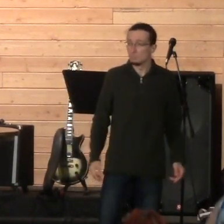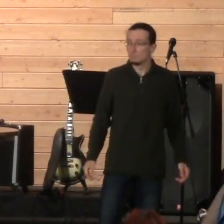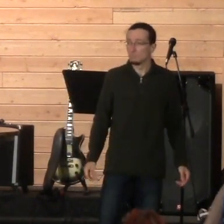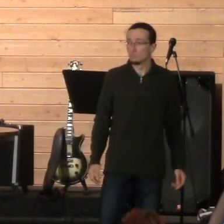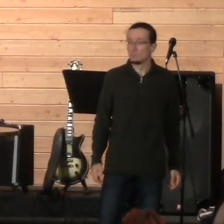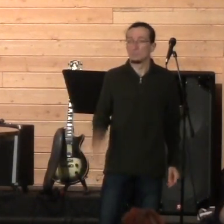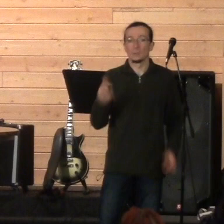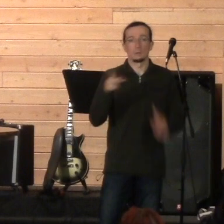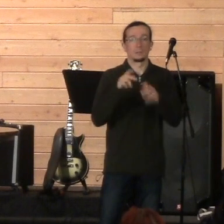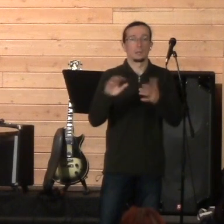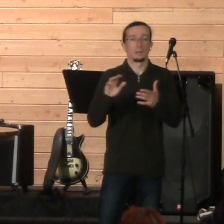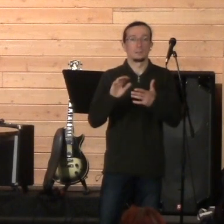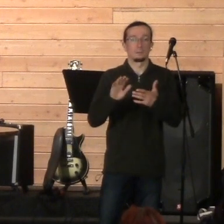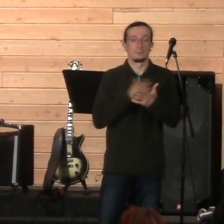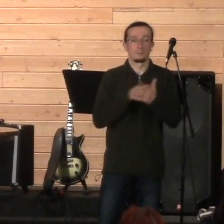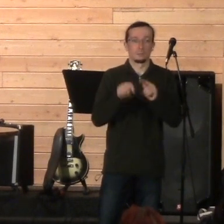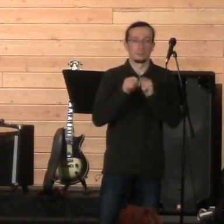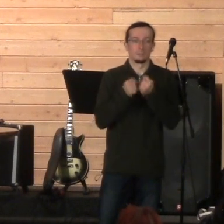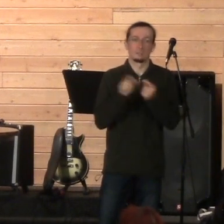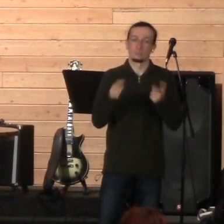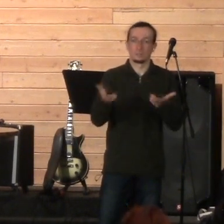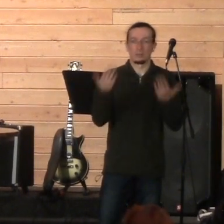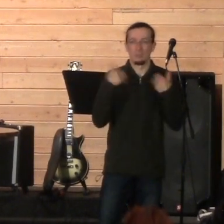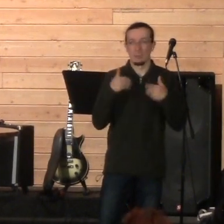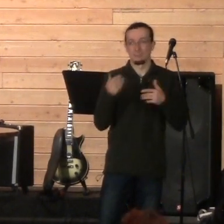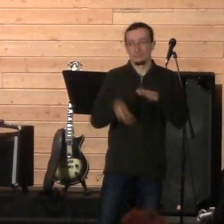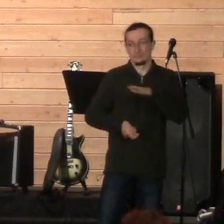Okay, worship team, you better come up here and kick me out of here.